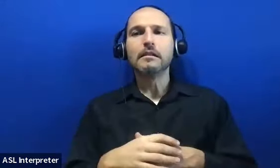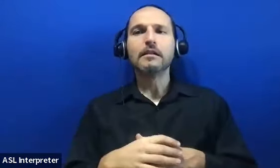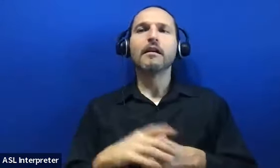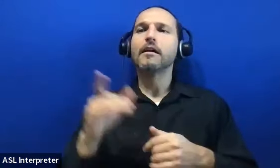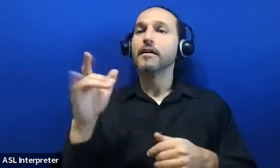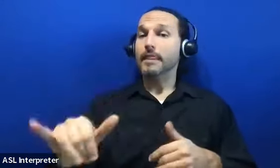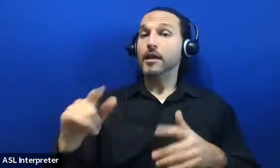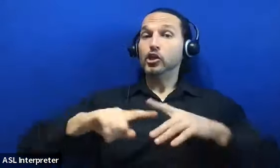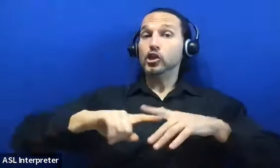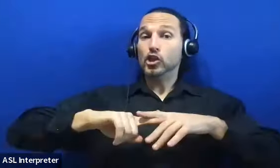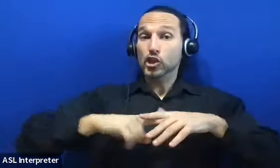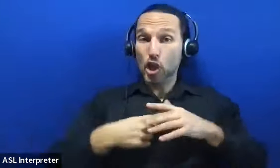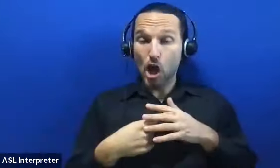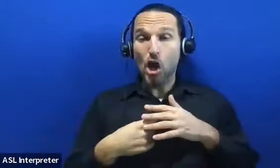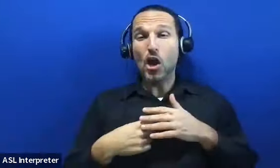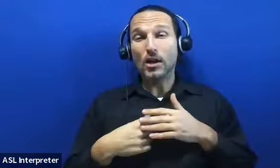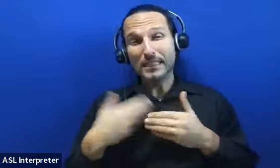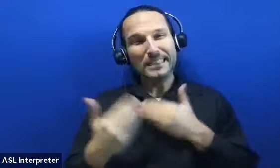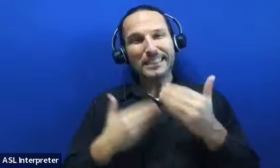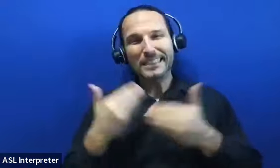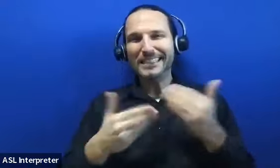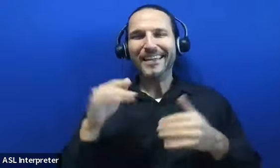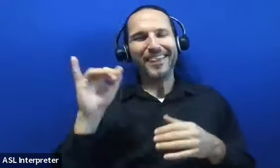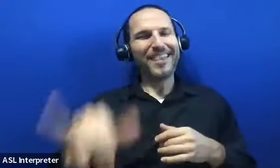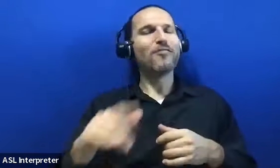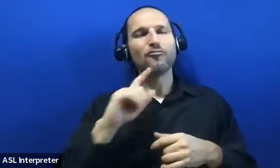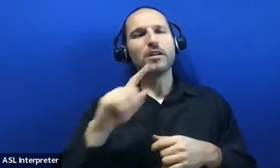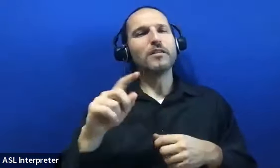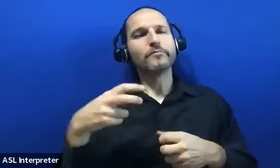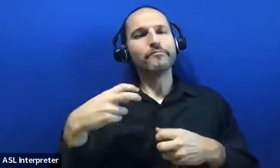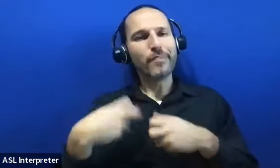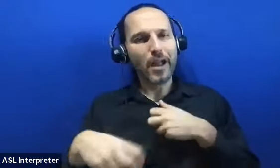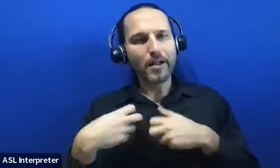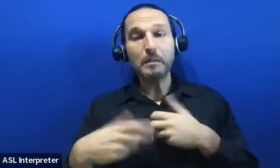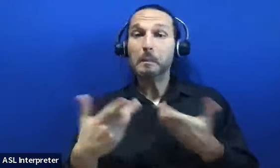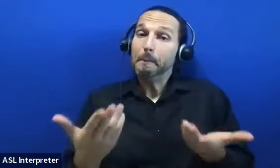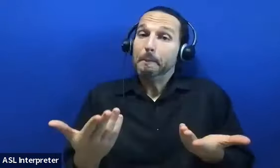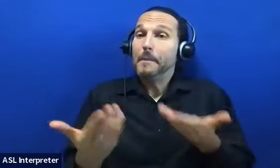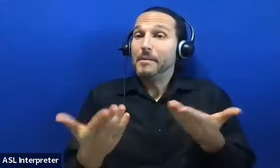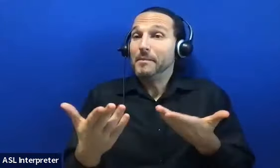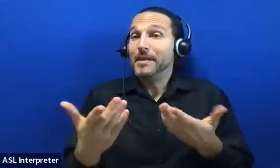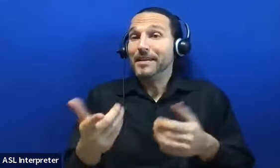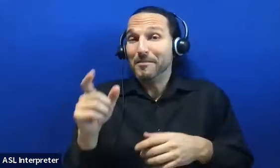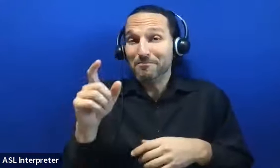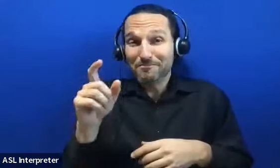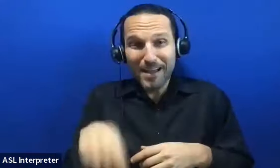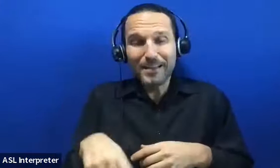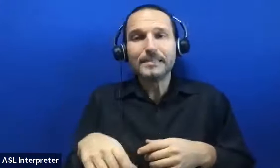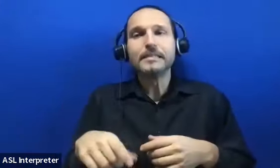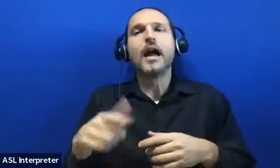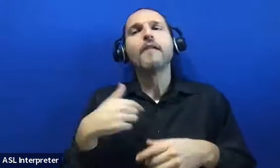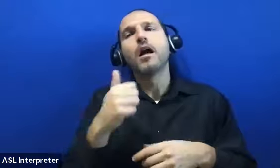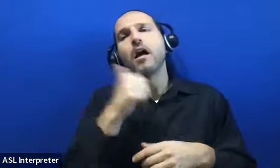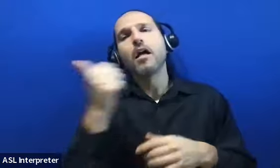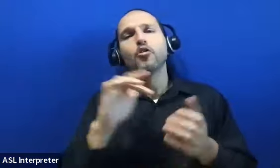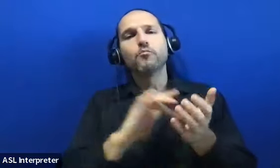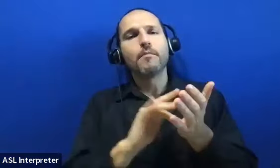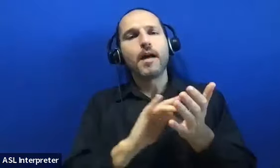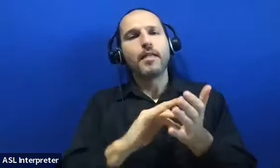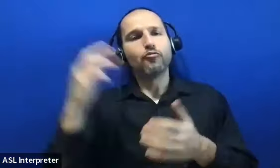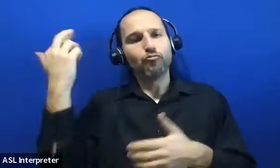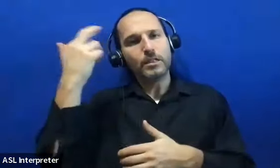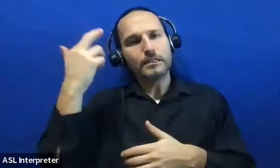a path that may be difficult. And that might be necessary because there are other medical things that need to